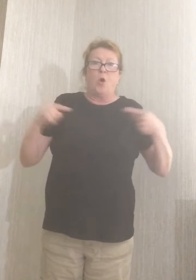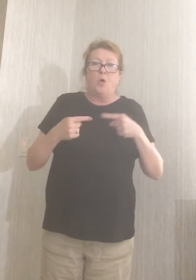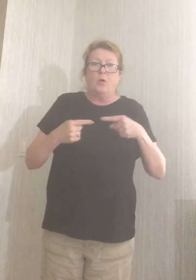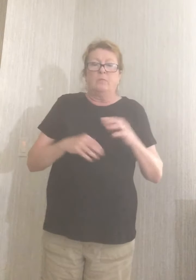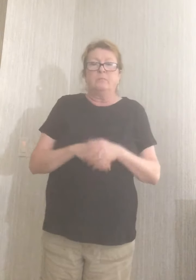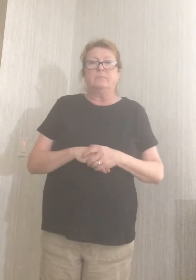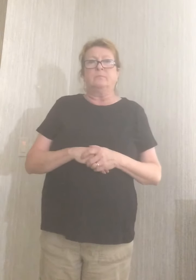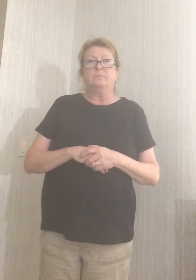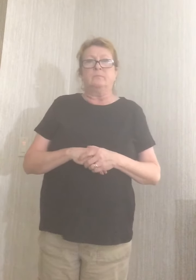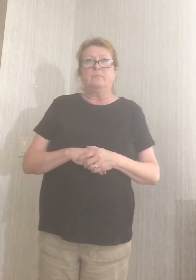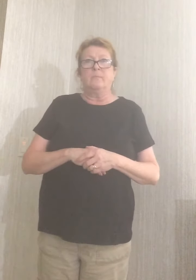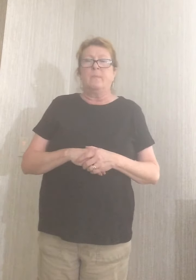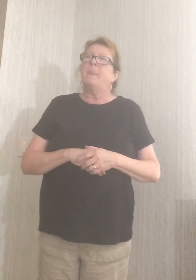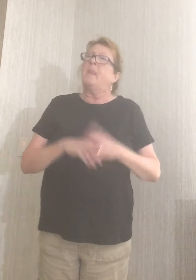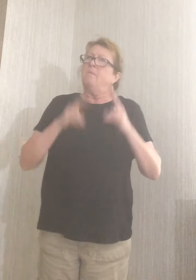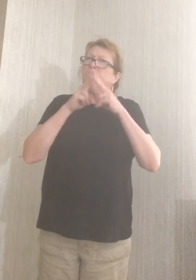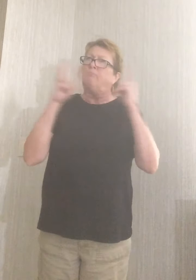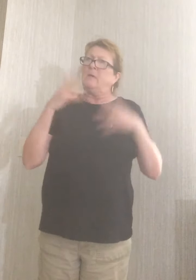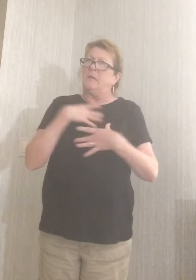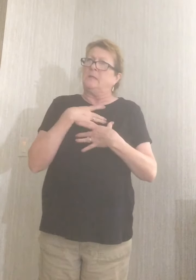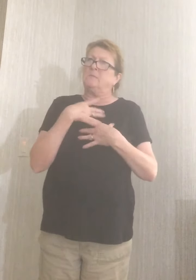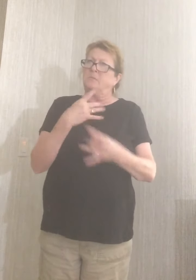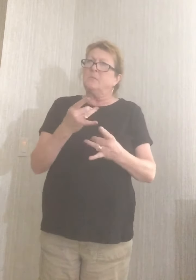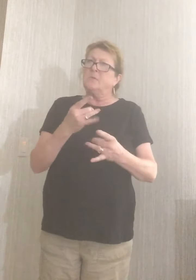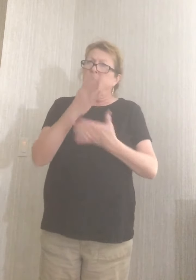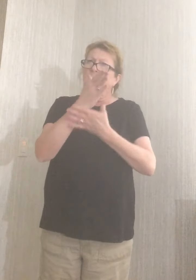The most interesting part of the castle is the top.